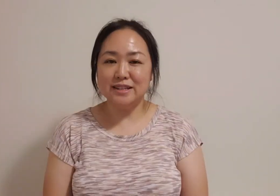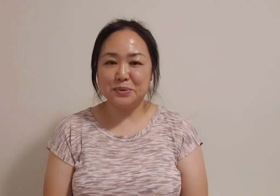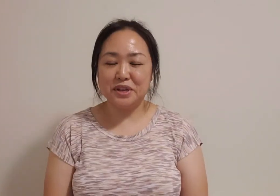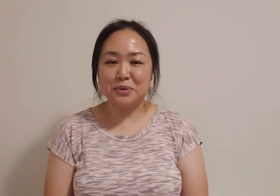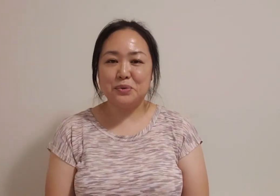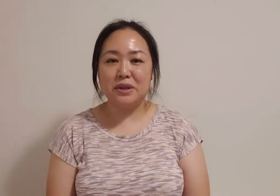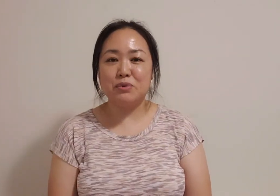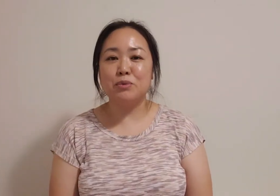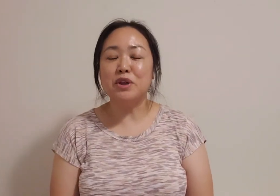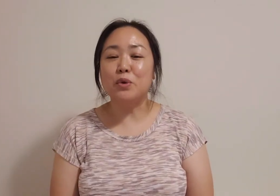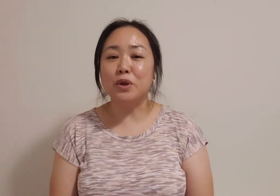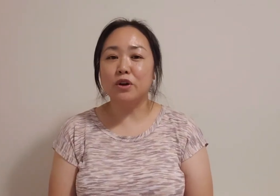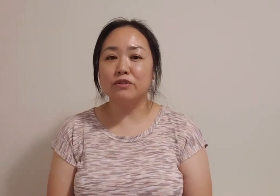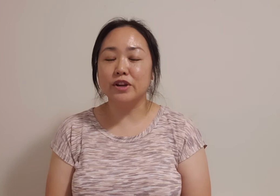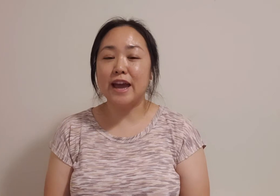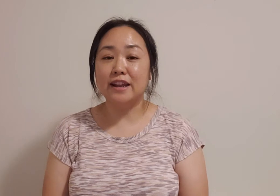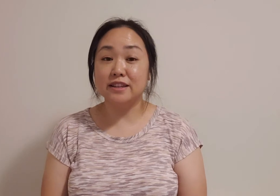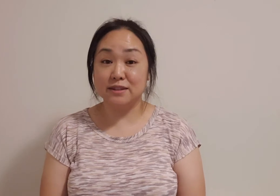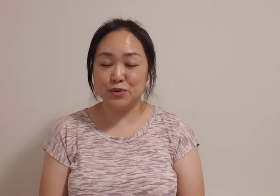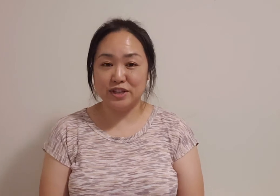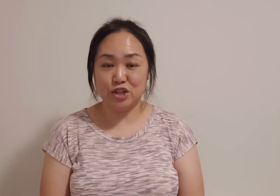week, we will be going over catechism questions.